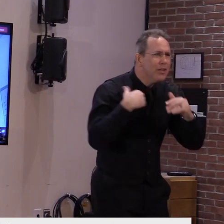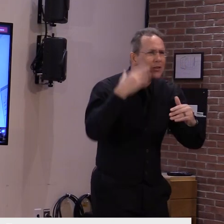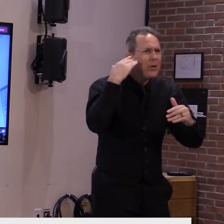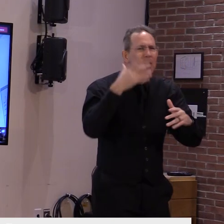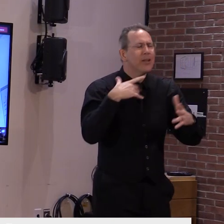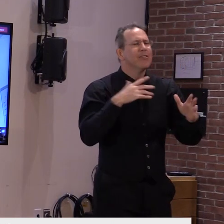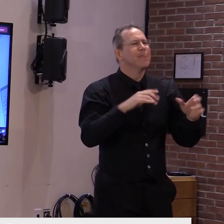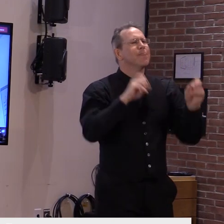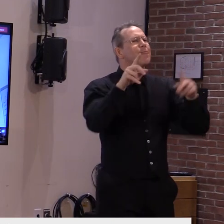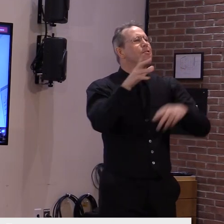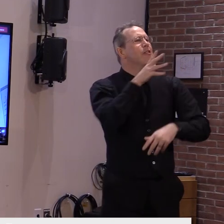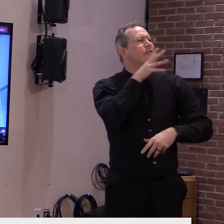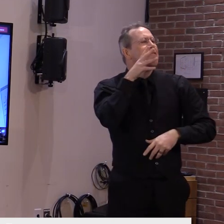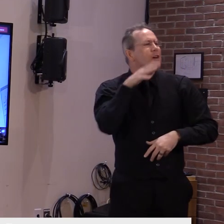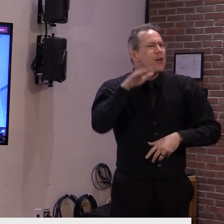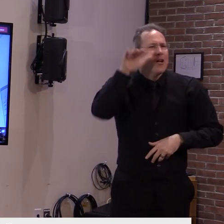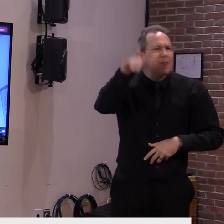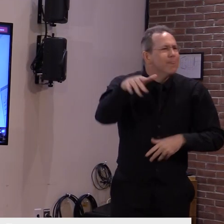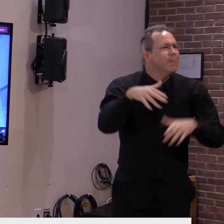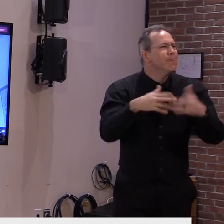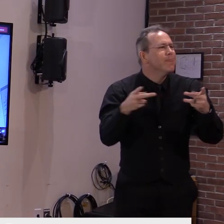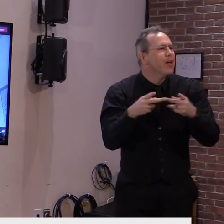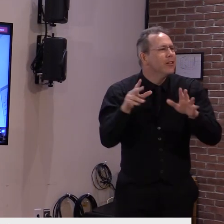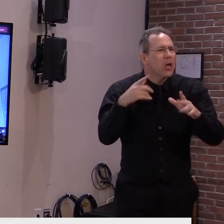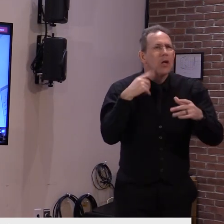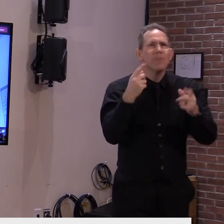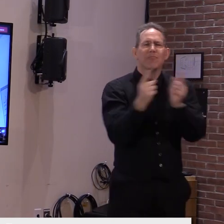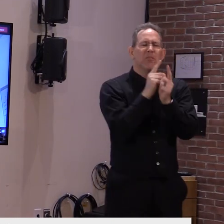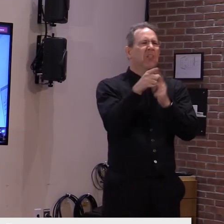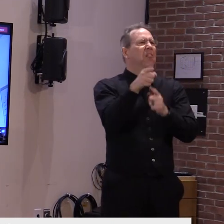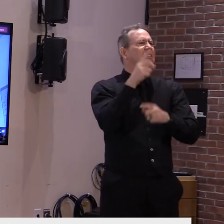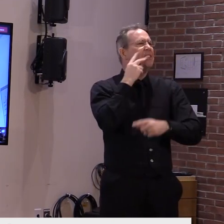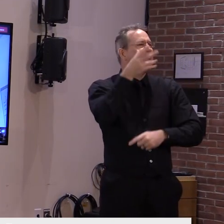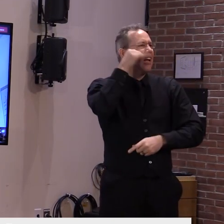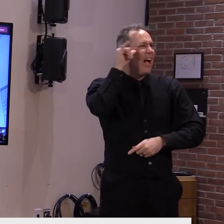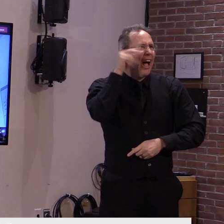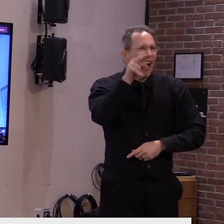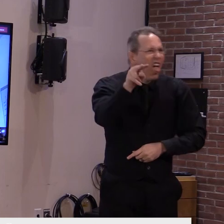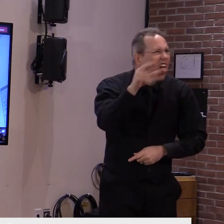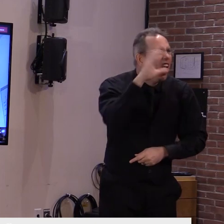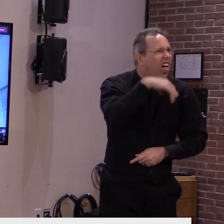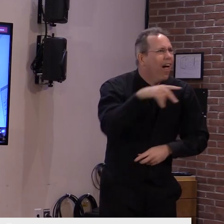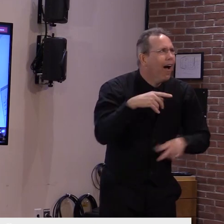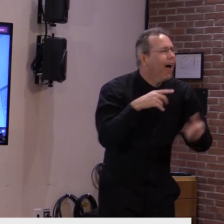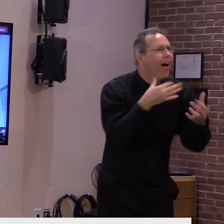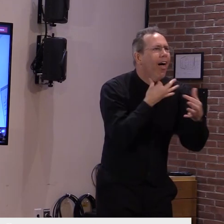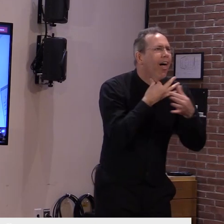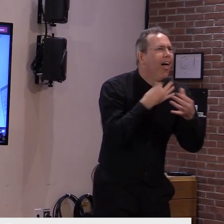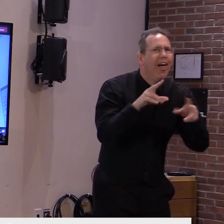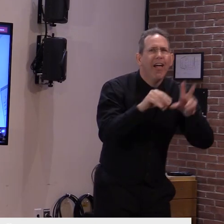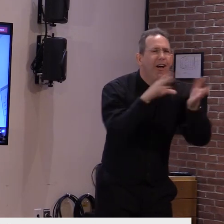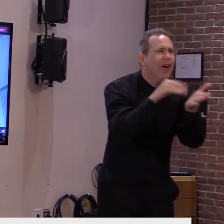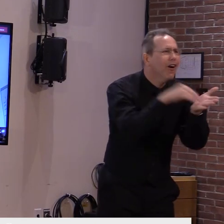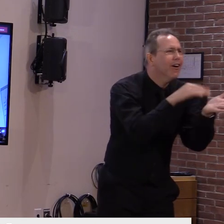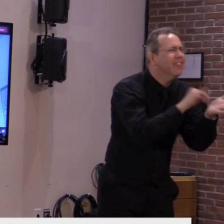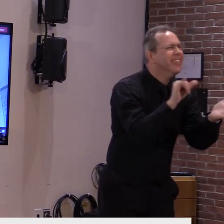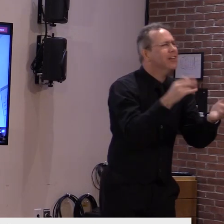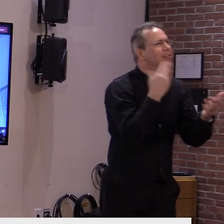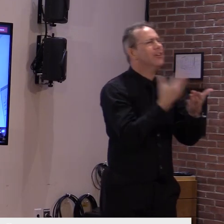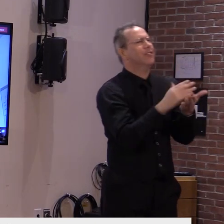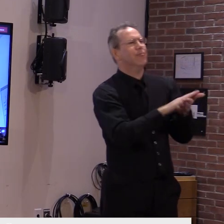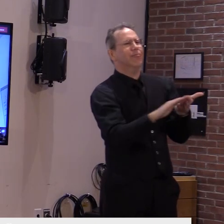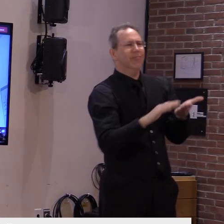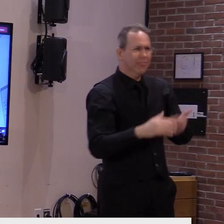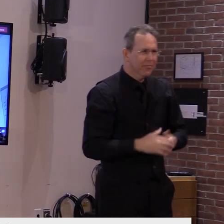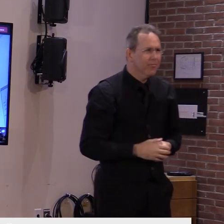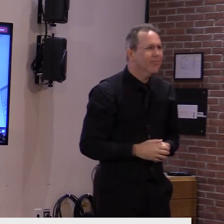but also a beautiful herd of Jersey cows. I have no doubt this experience of these Woodstock students will be the experience they remember when